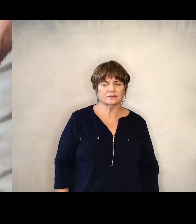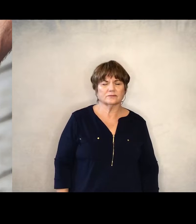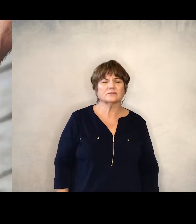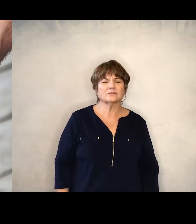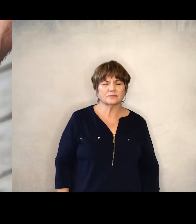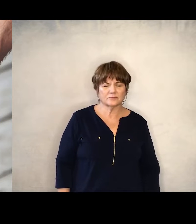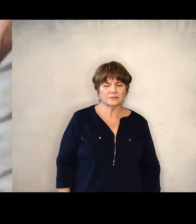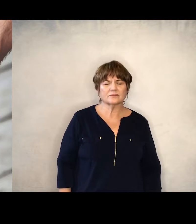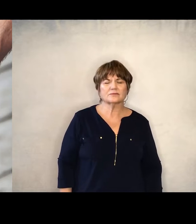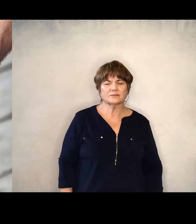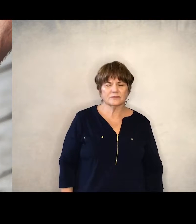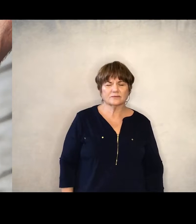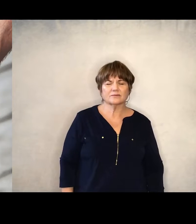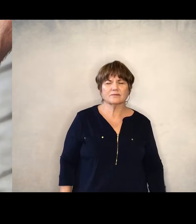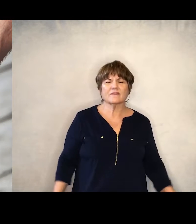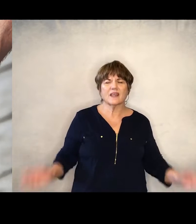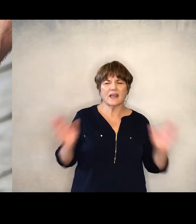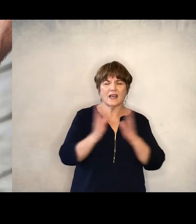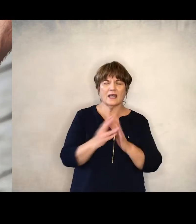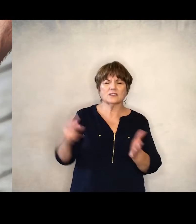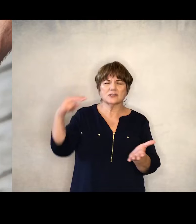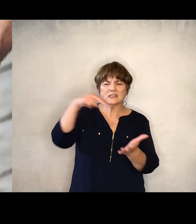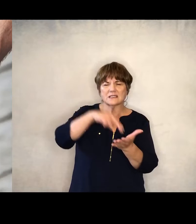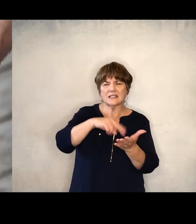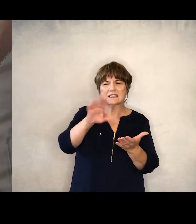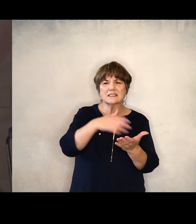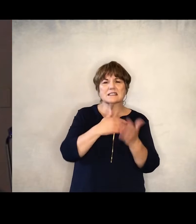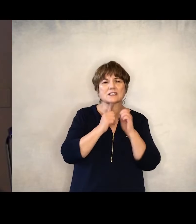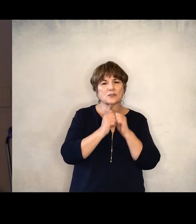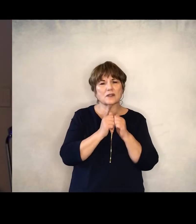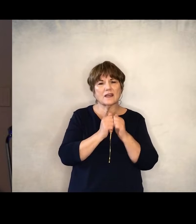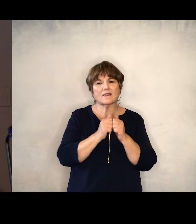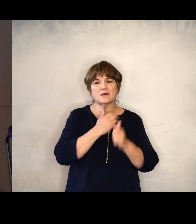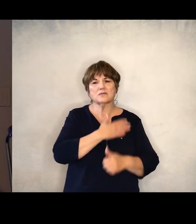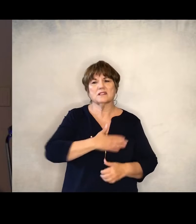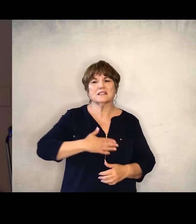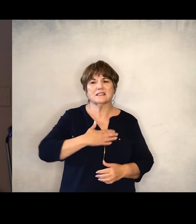I ask that you stand as we sing the doxology together.